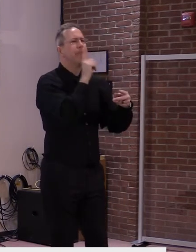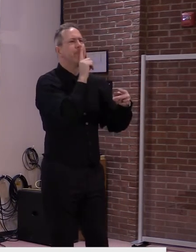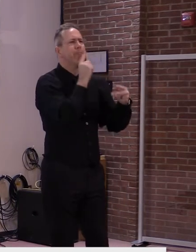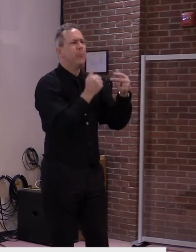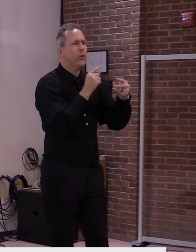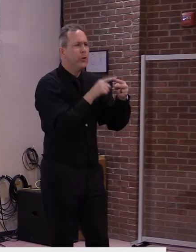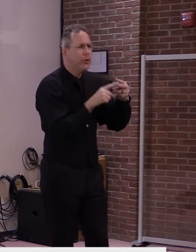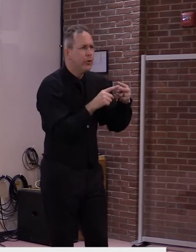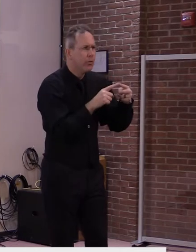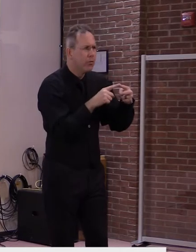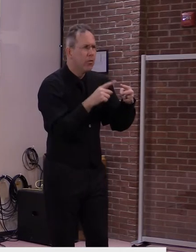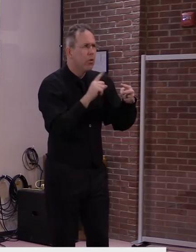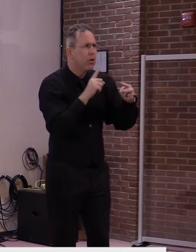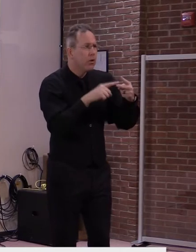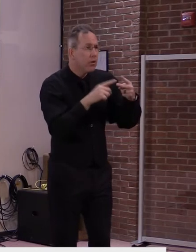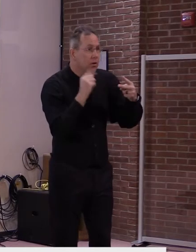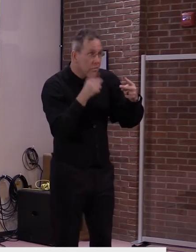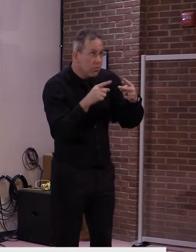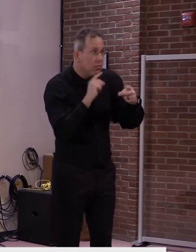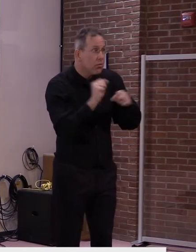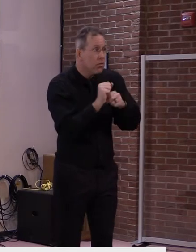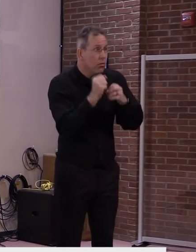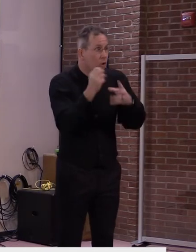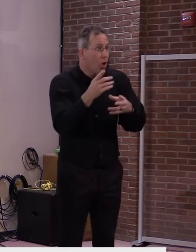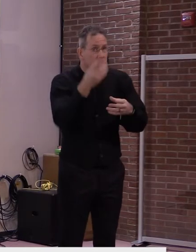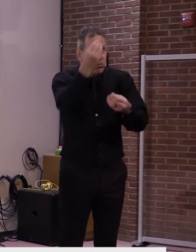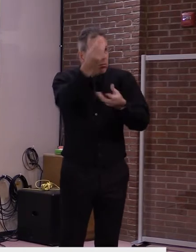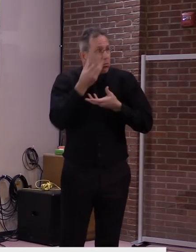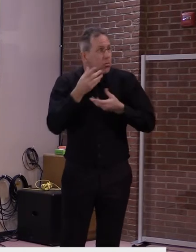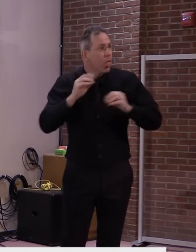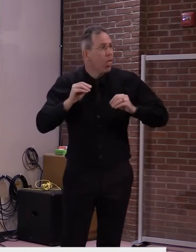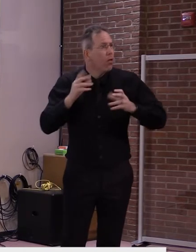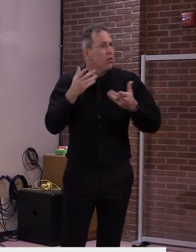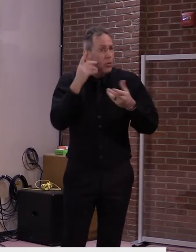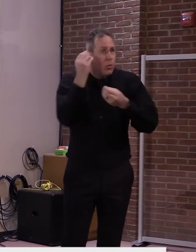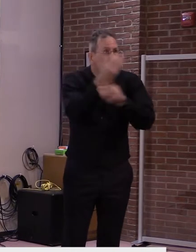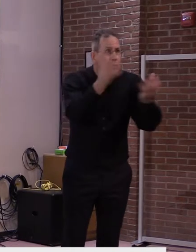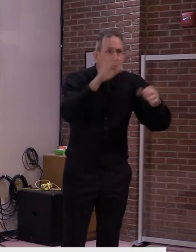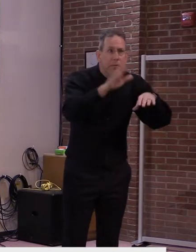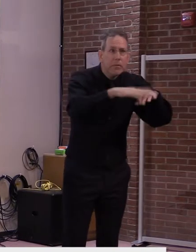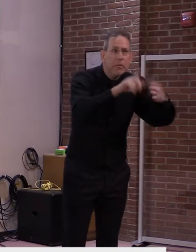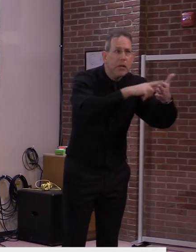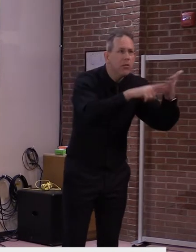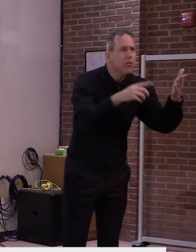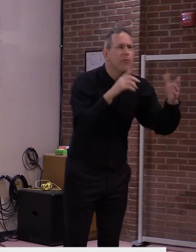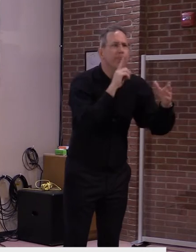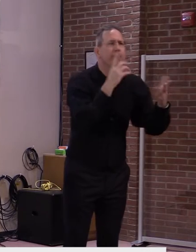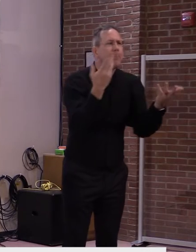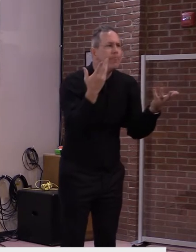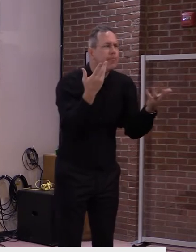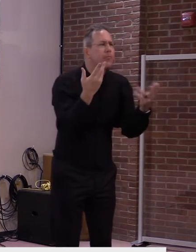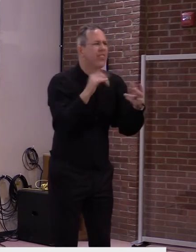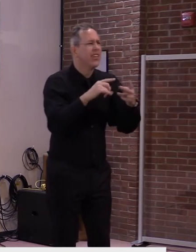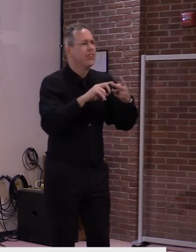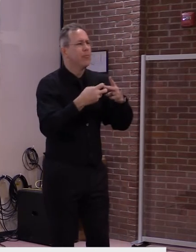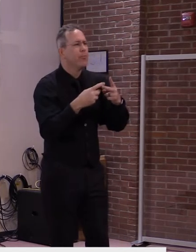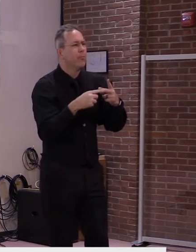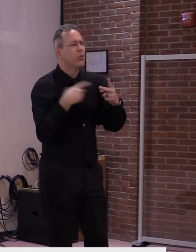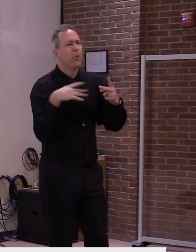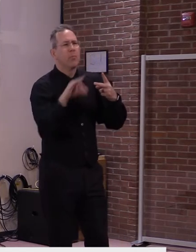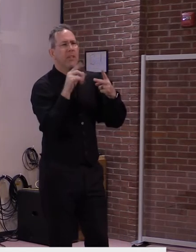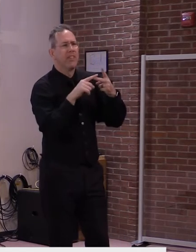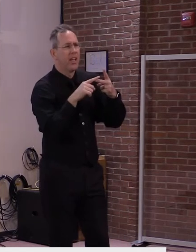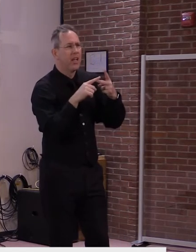with everything that we knew at the time. We chose transparency, and I read directly from a text that I